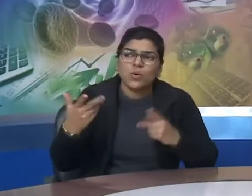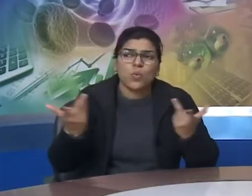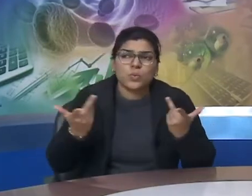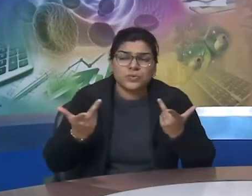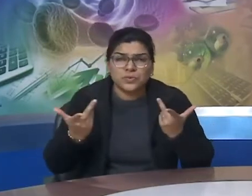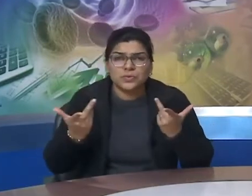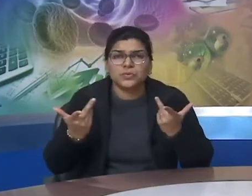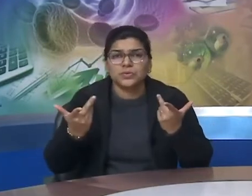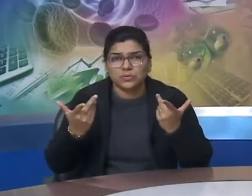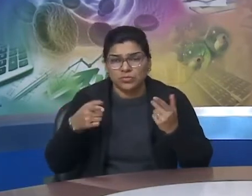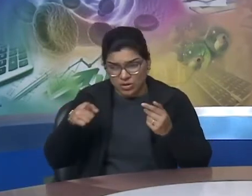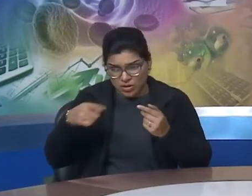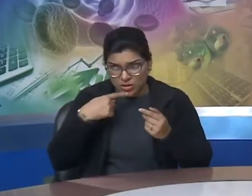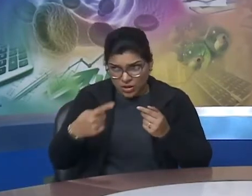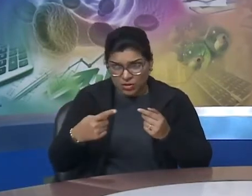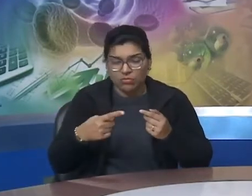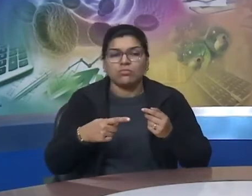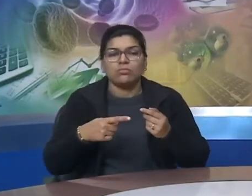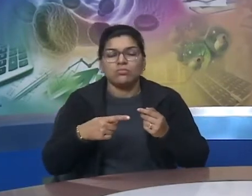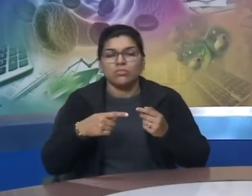section of the law